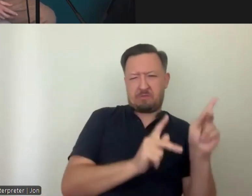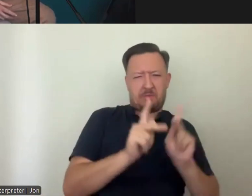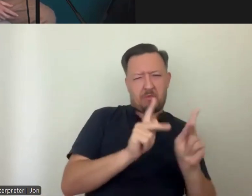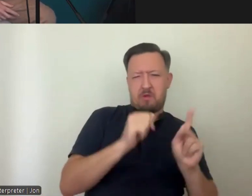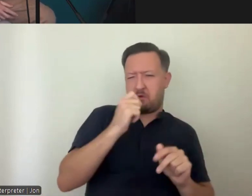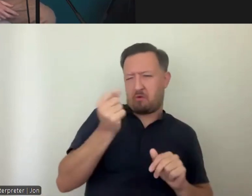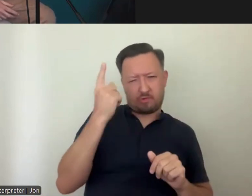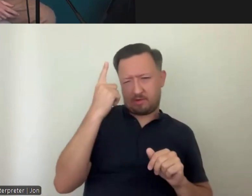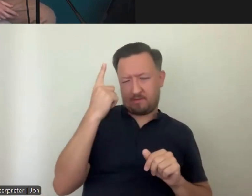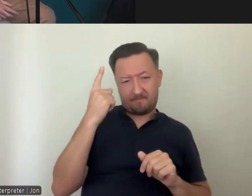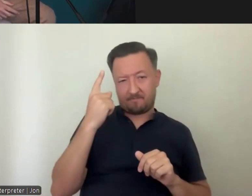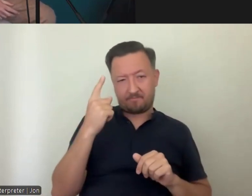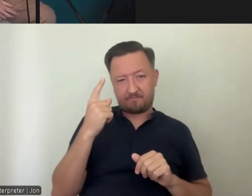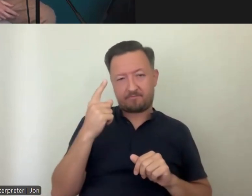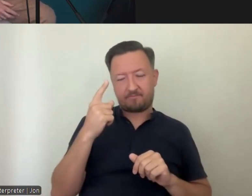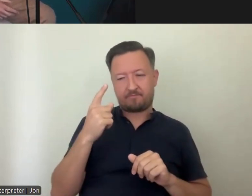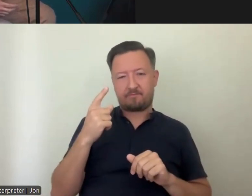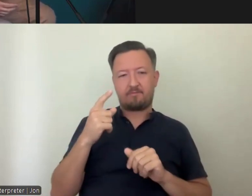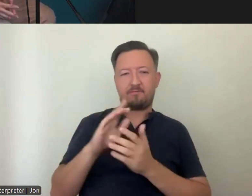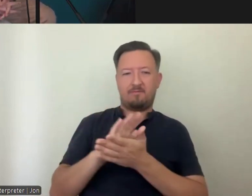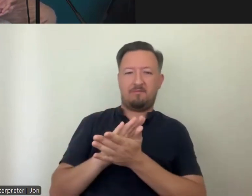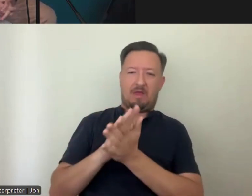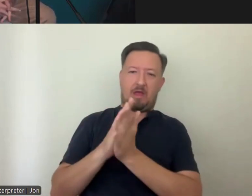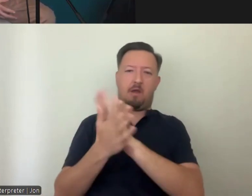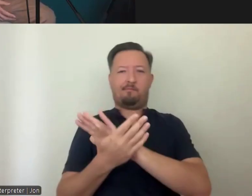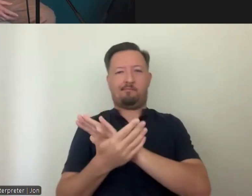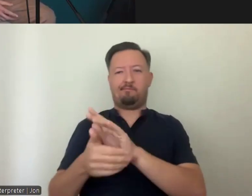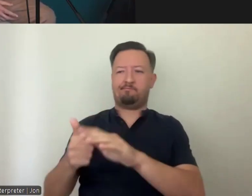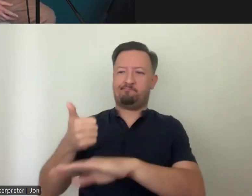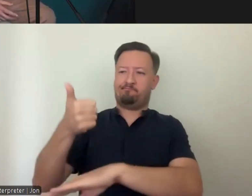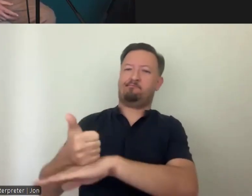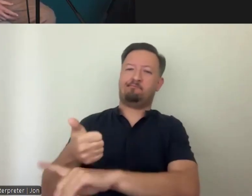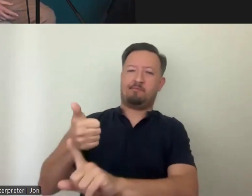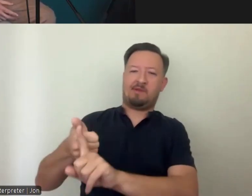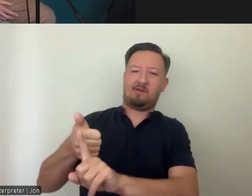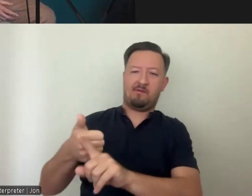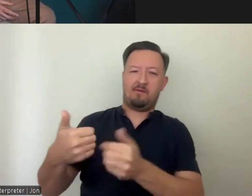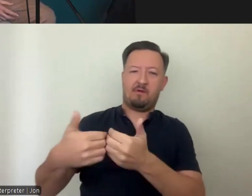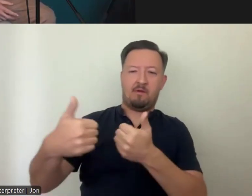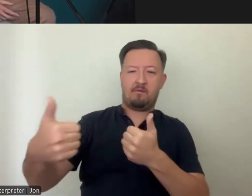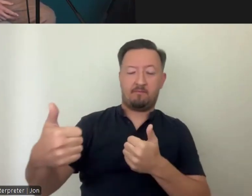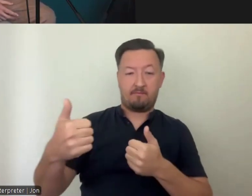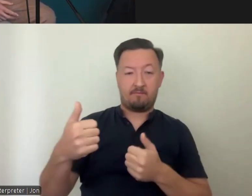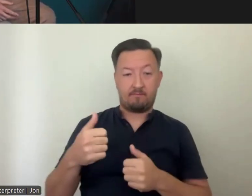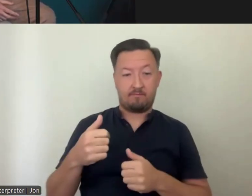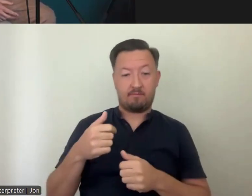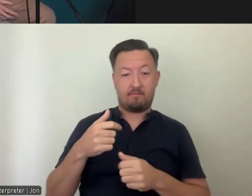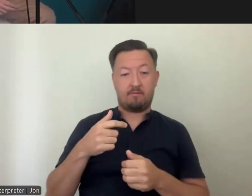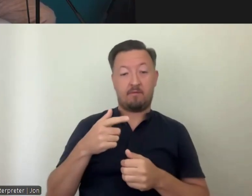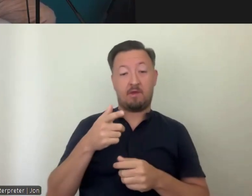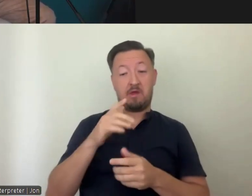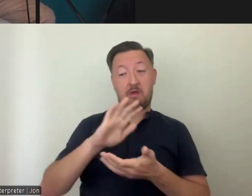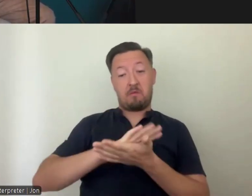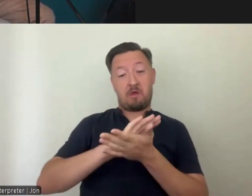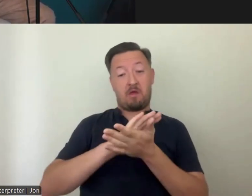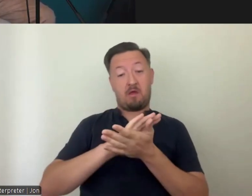its own self-regarding thing. Now, there's not necessarily anything wrong with becoming an academic field. That happened to